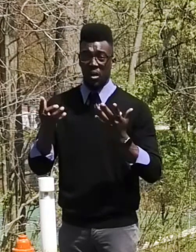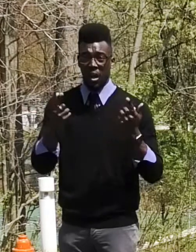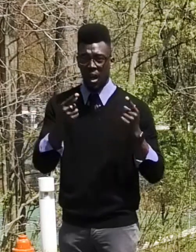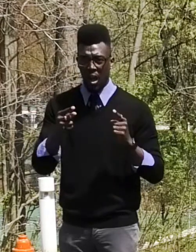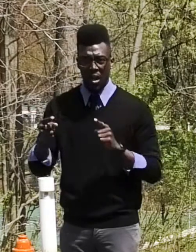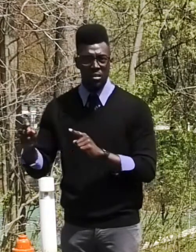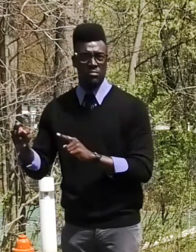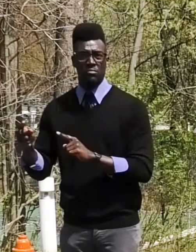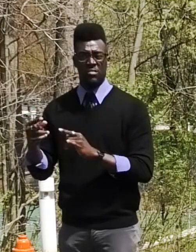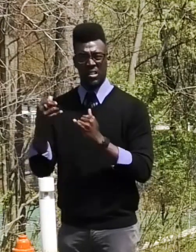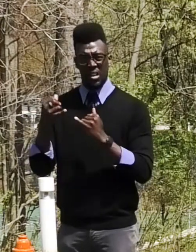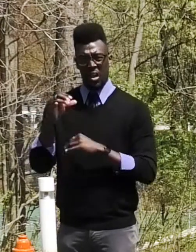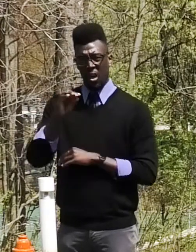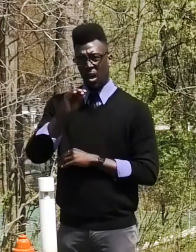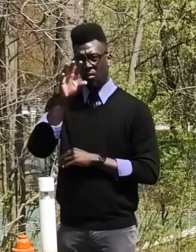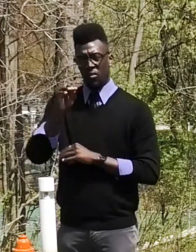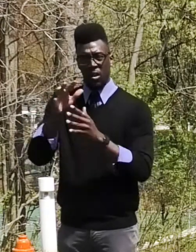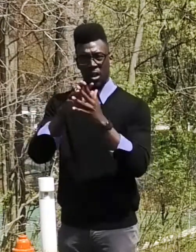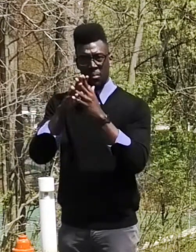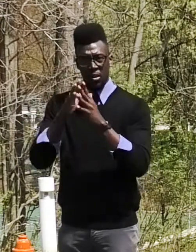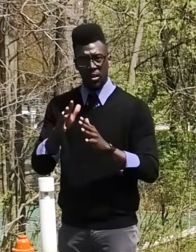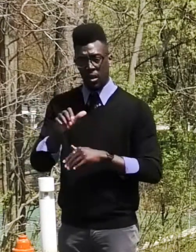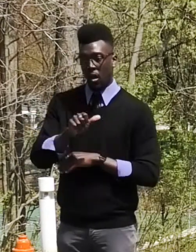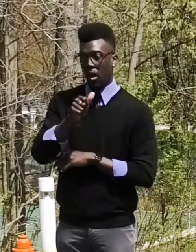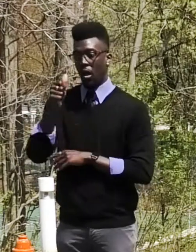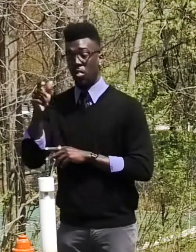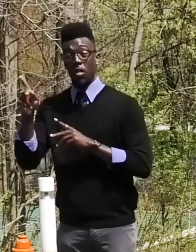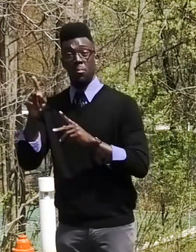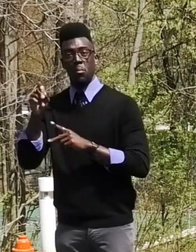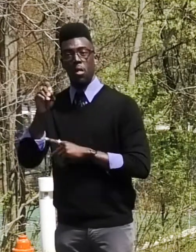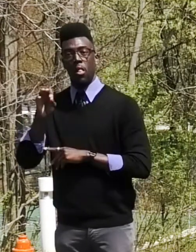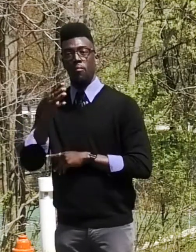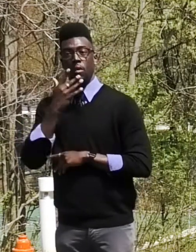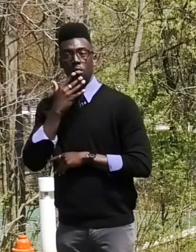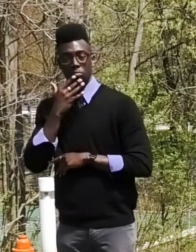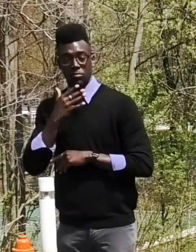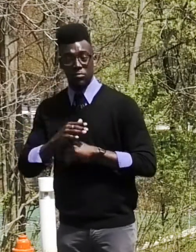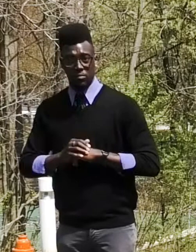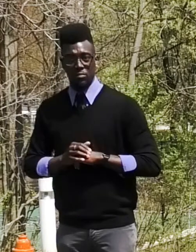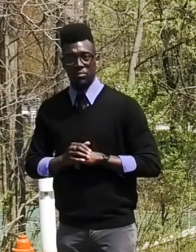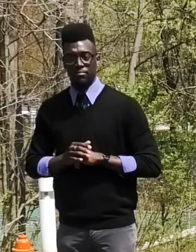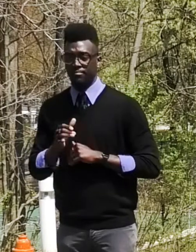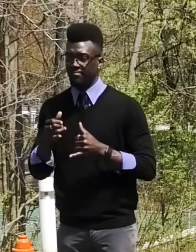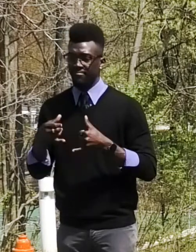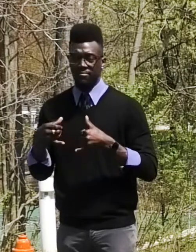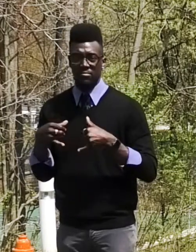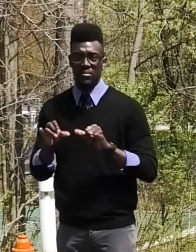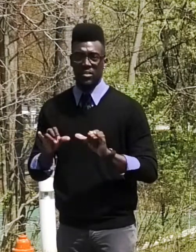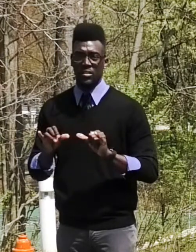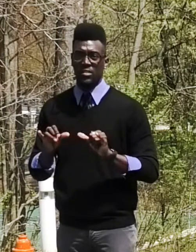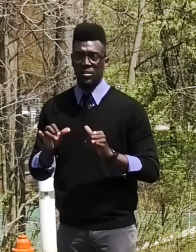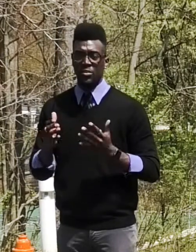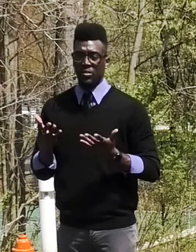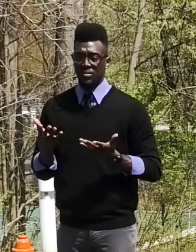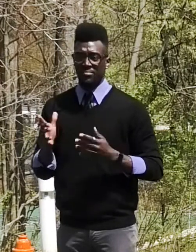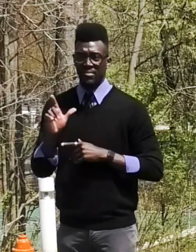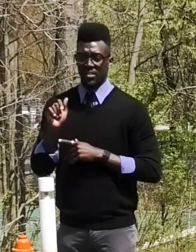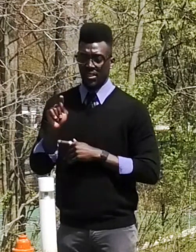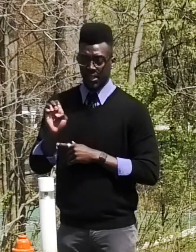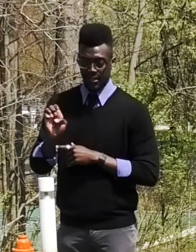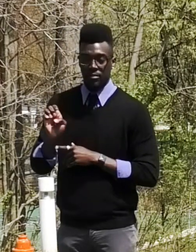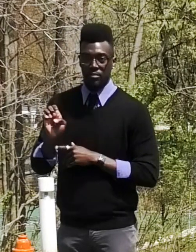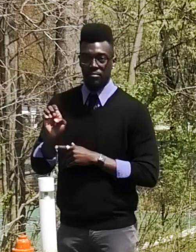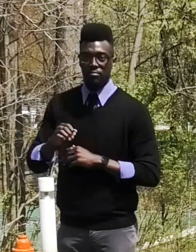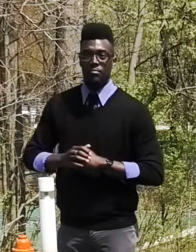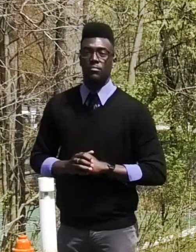happening to African American and other people of color is still late. And so